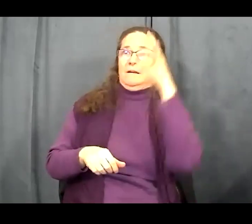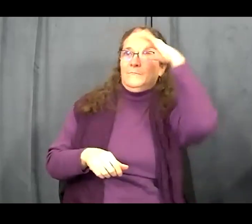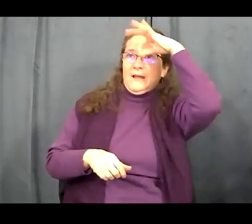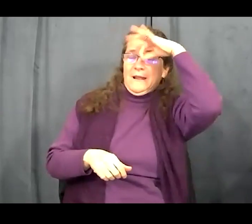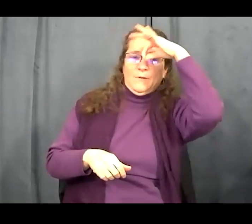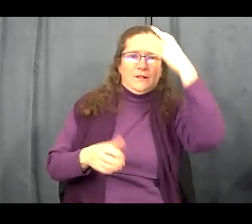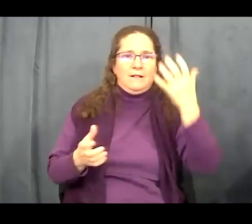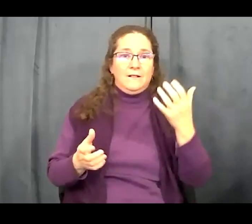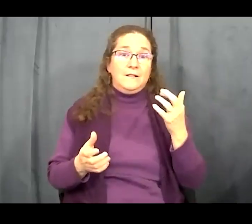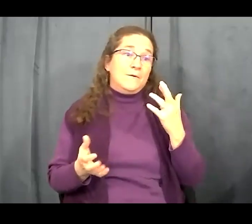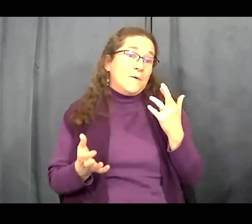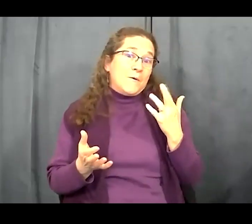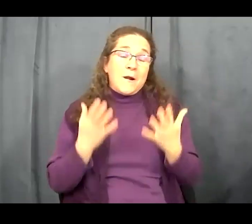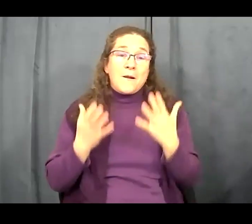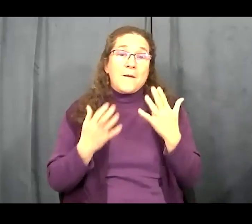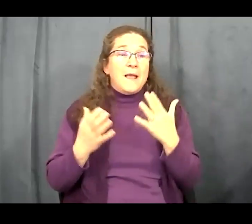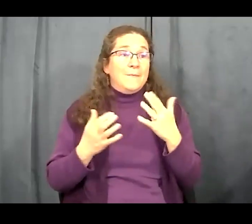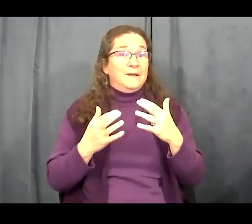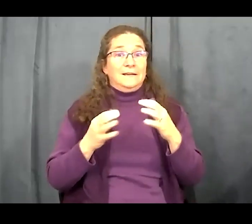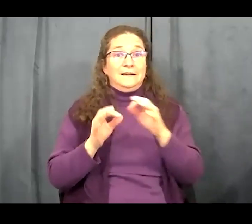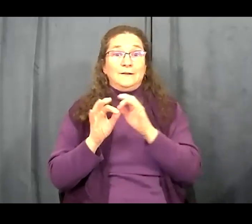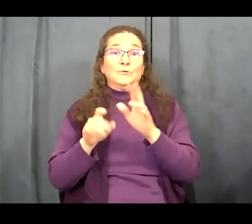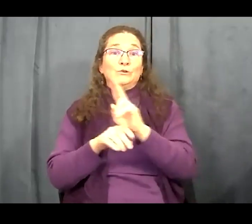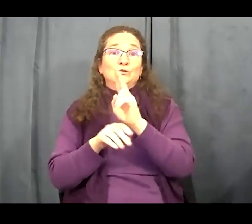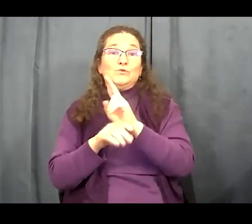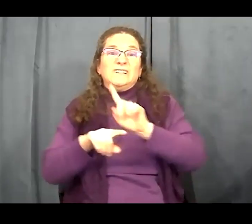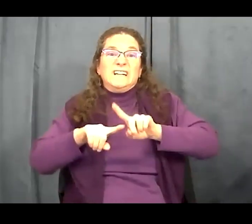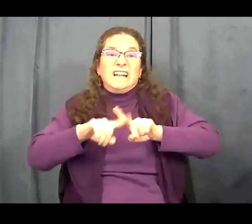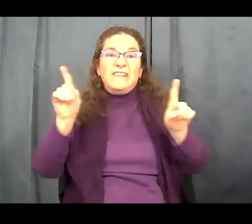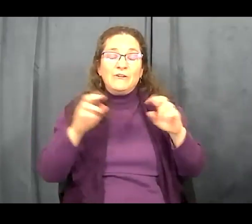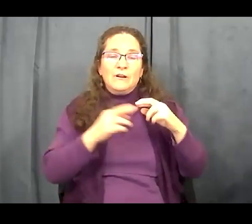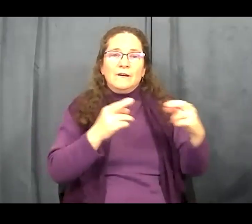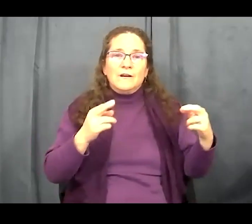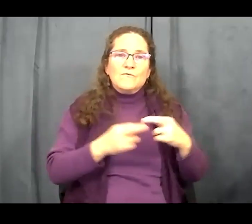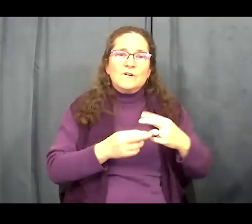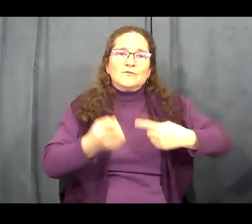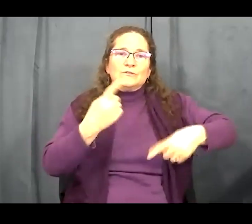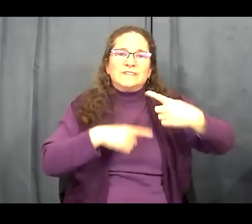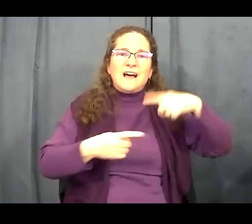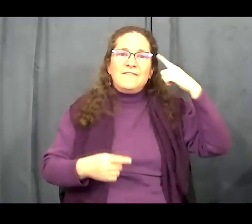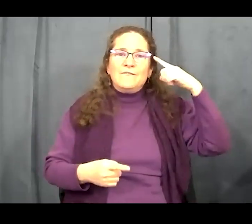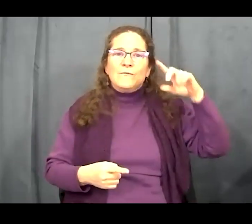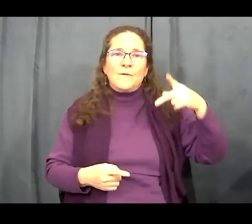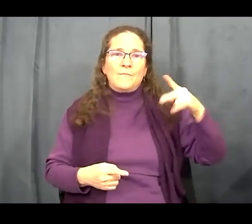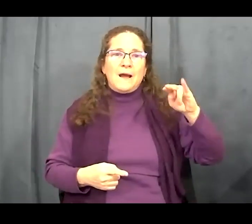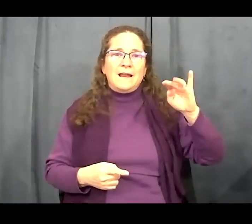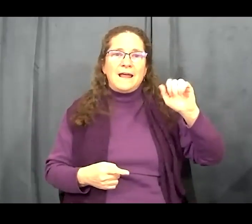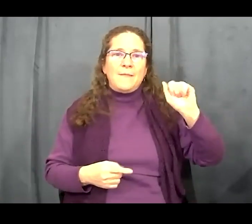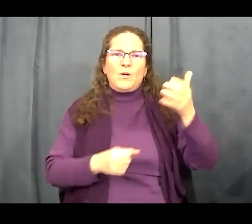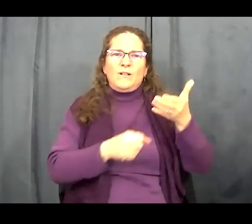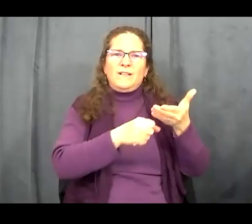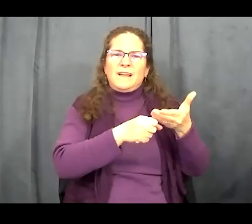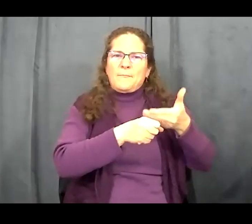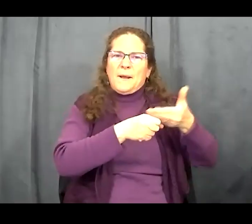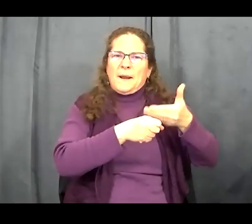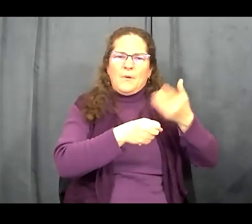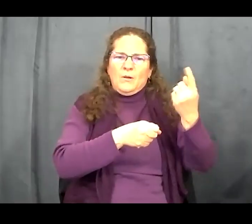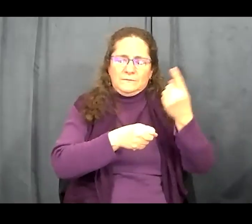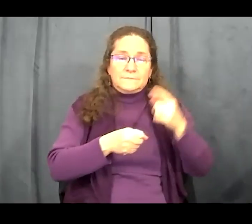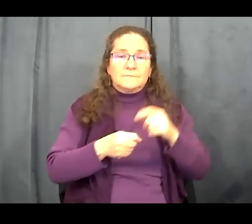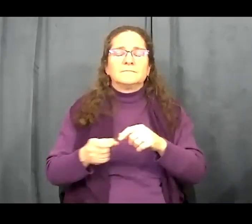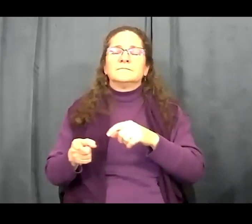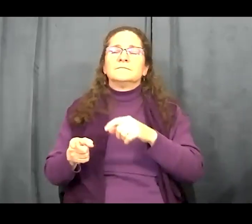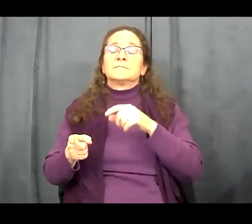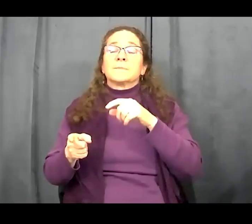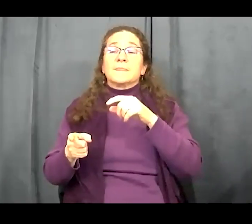interpreter uses a different regional sign for pineapple because it's an unusual word to sign. Then you're now connecting it back to the